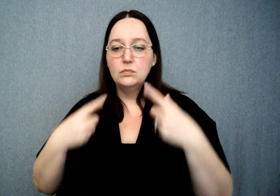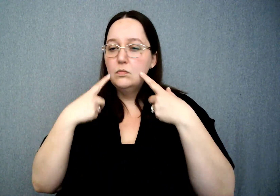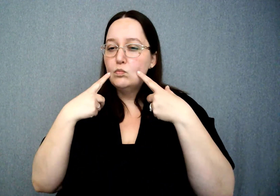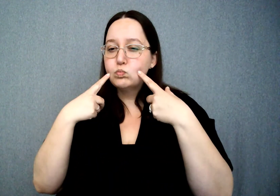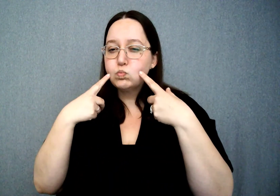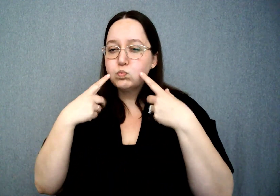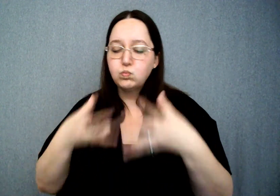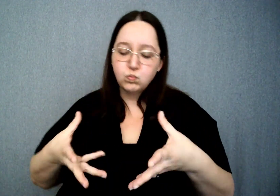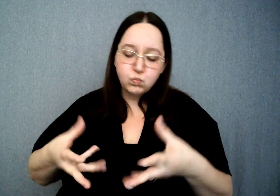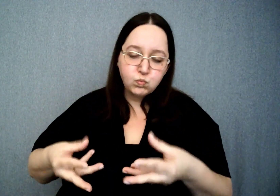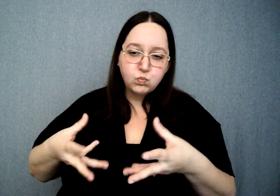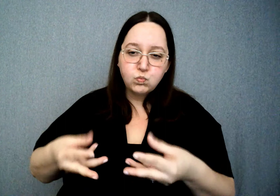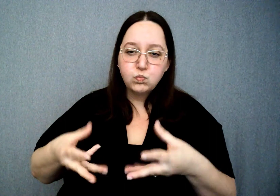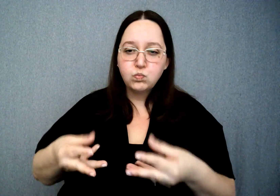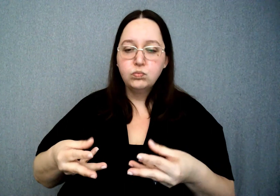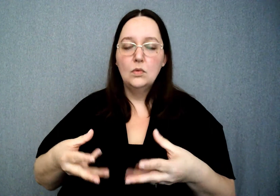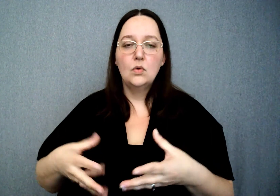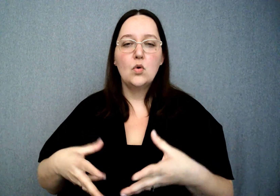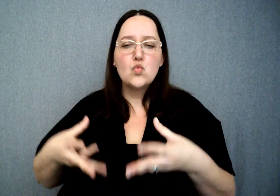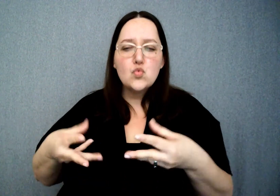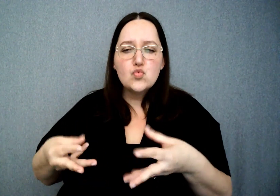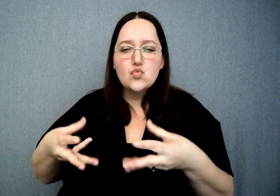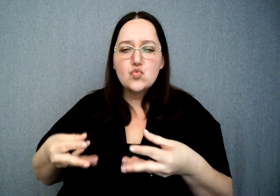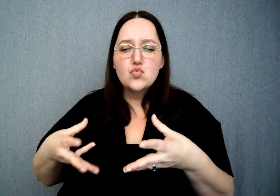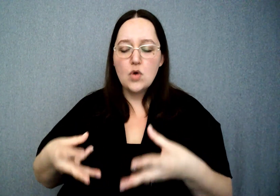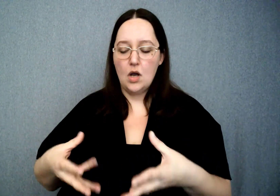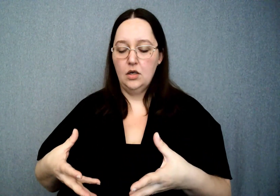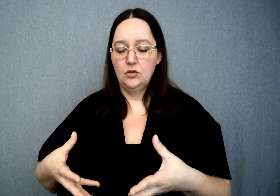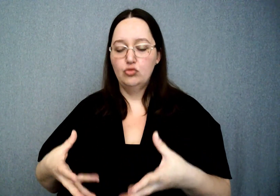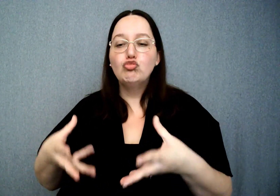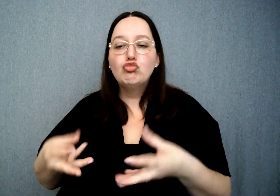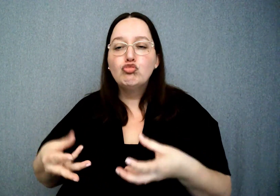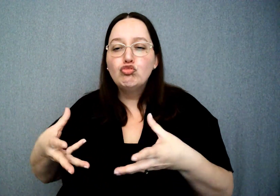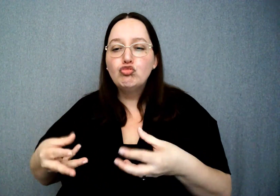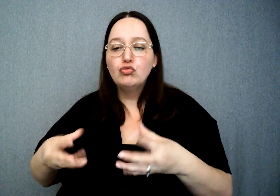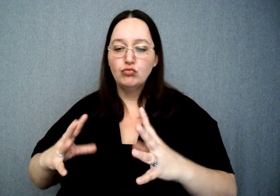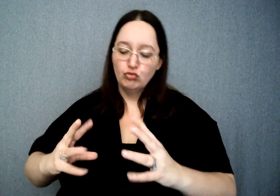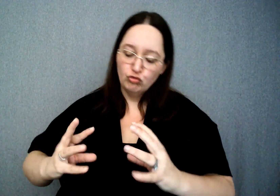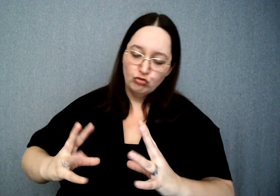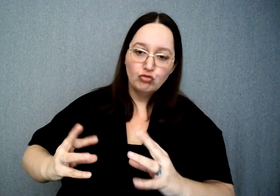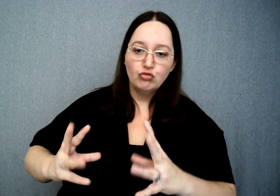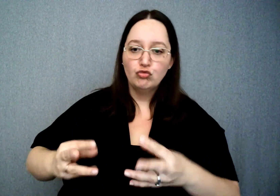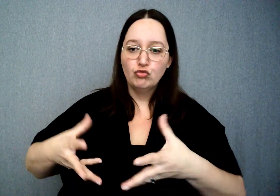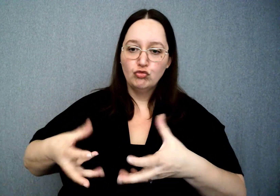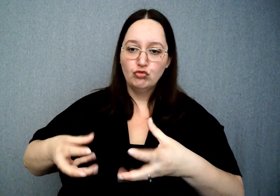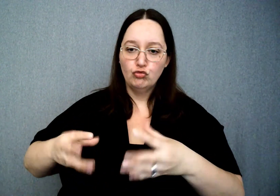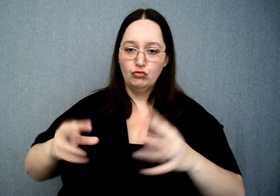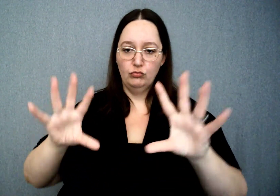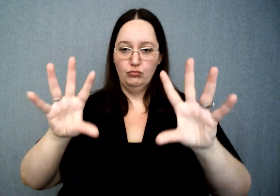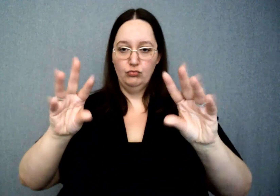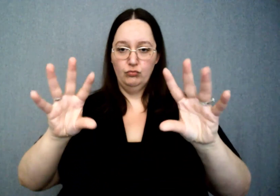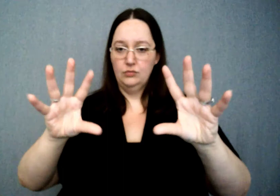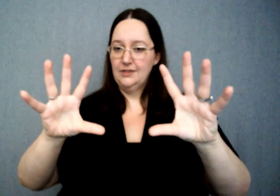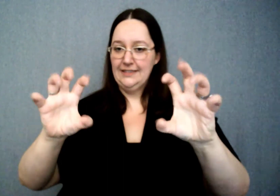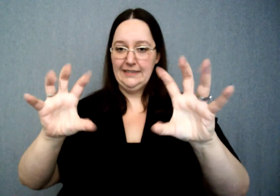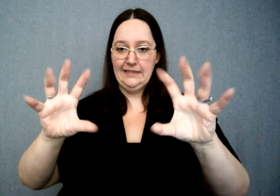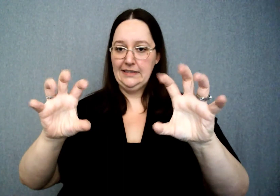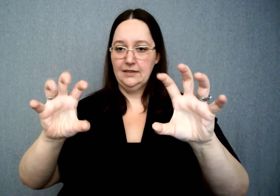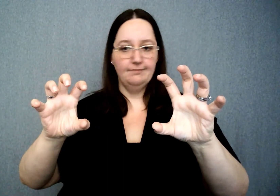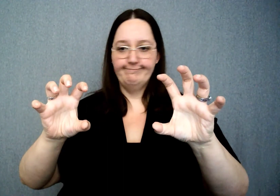Your facial expression is very important. Puff your cheeks, go ooh, pucker your lips, right? It's like you're squishing something. Right?